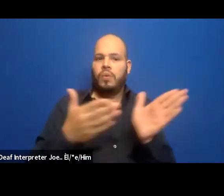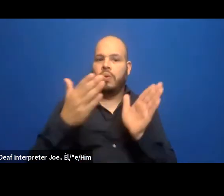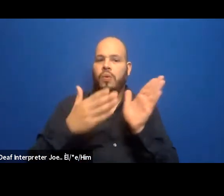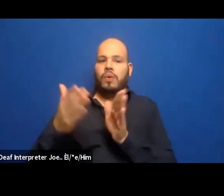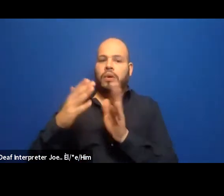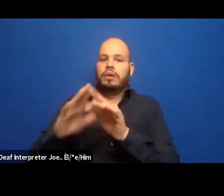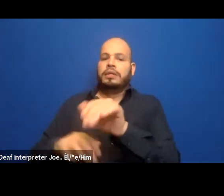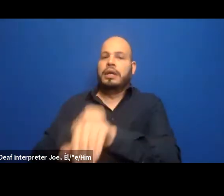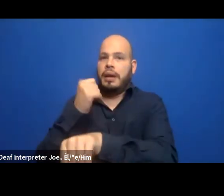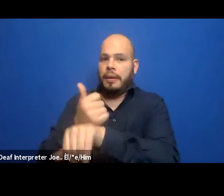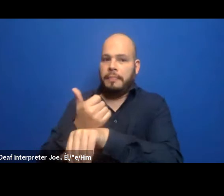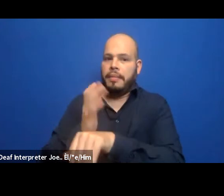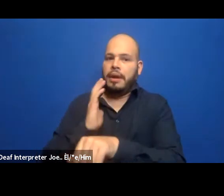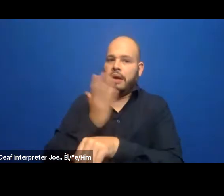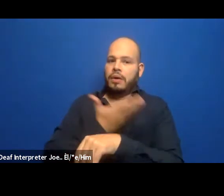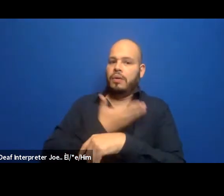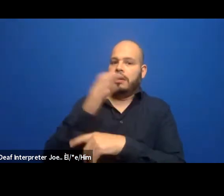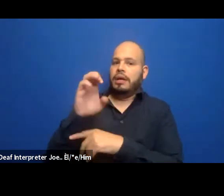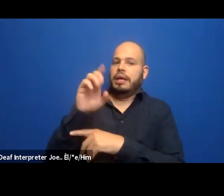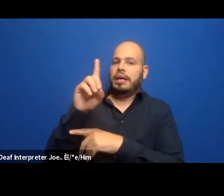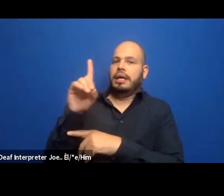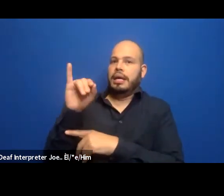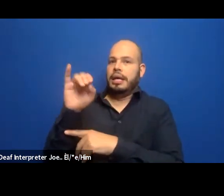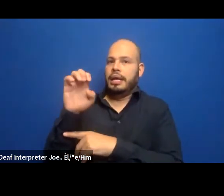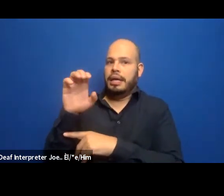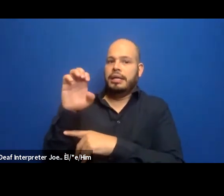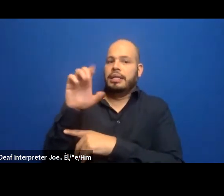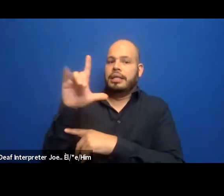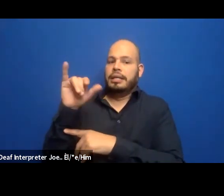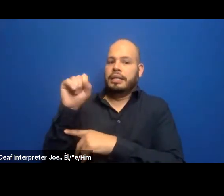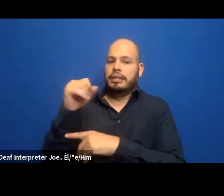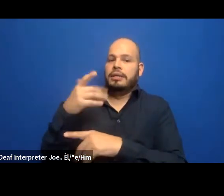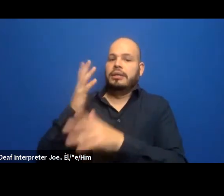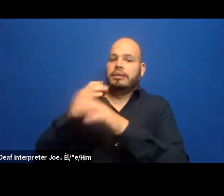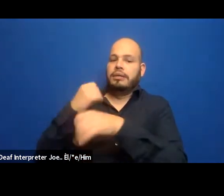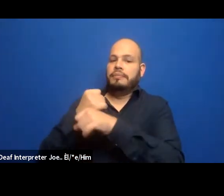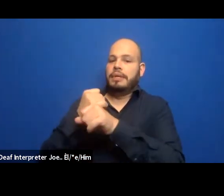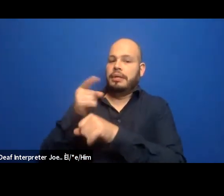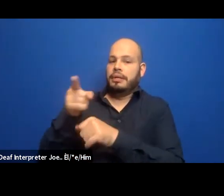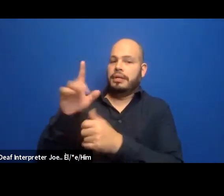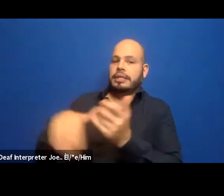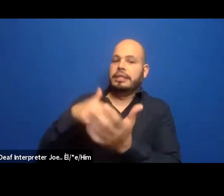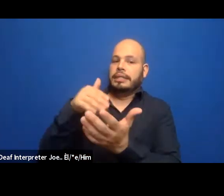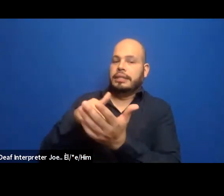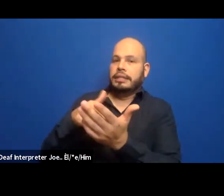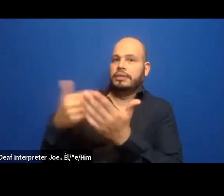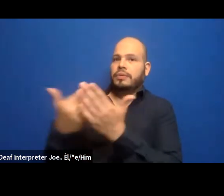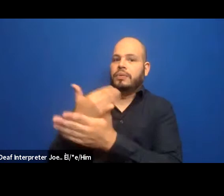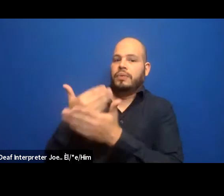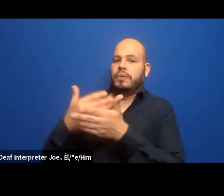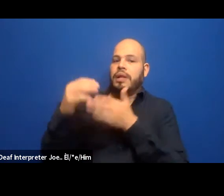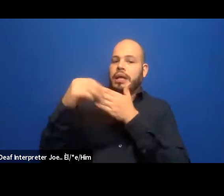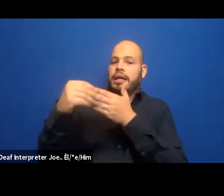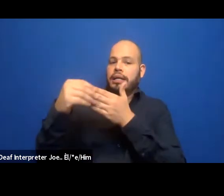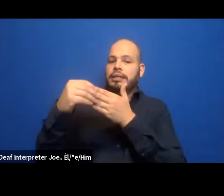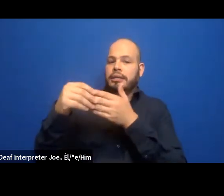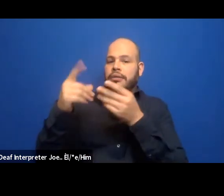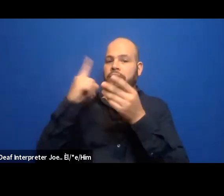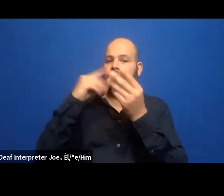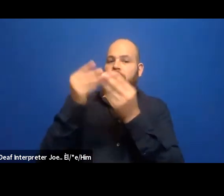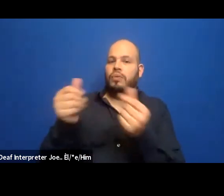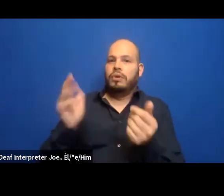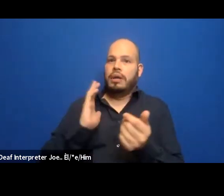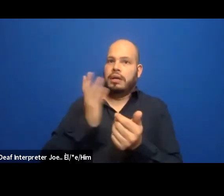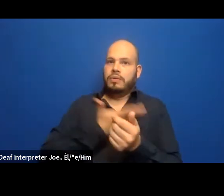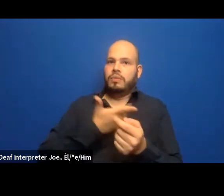leader and organizer in the Attica uprising, who was also a part of the Green Haven think tank that resulted in the Seven